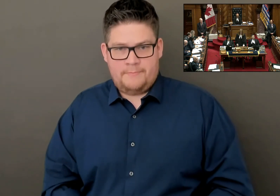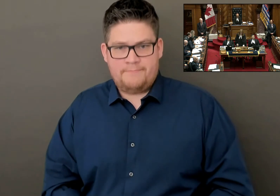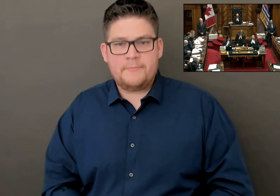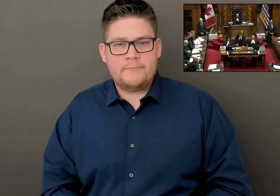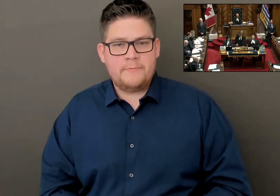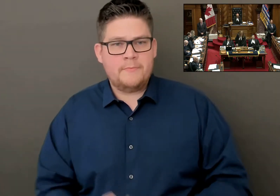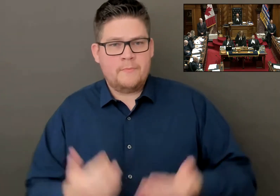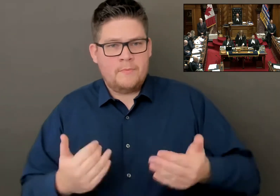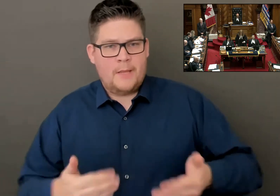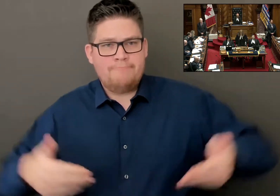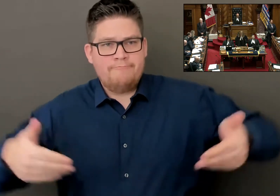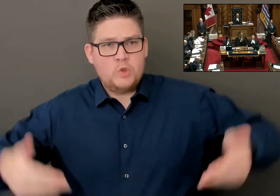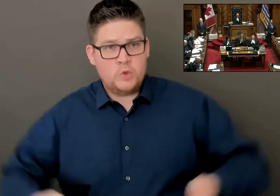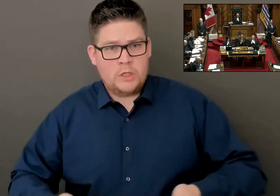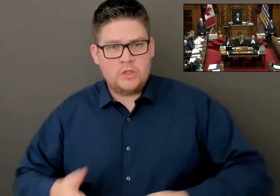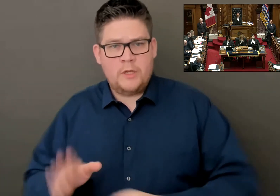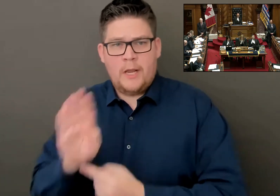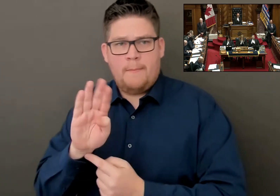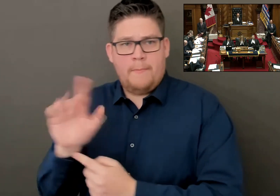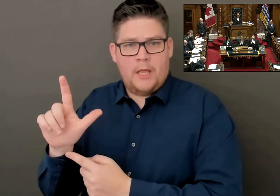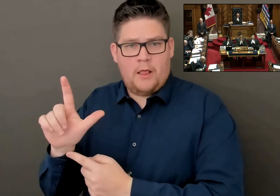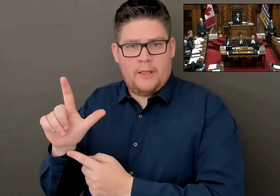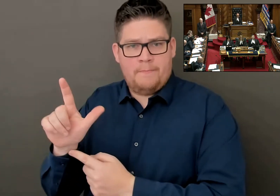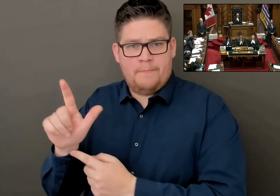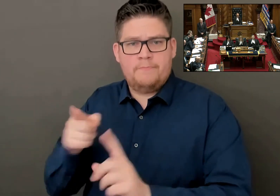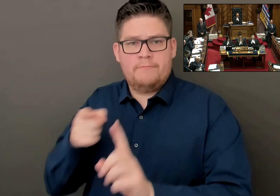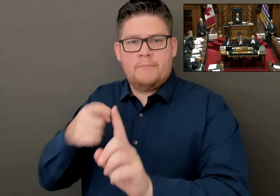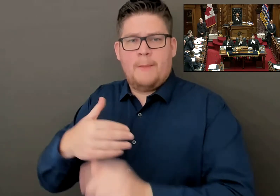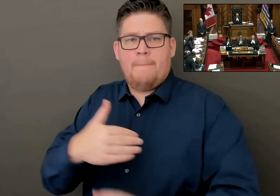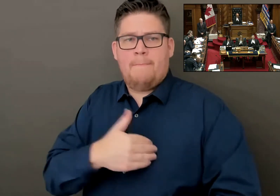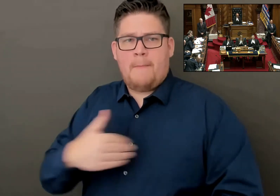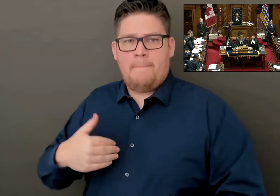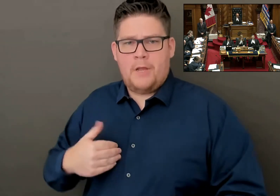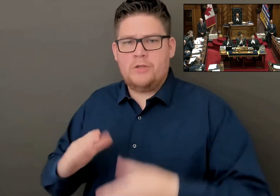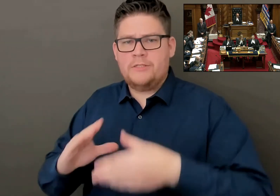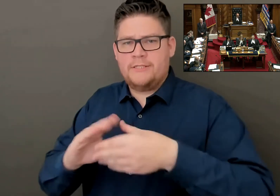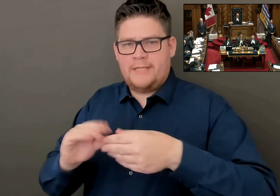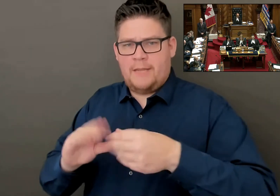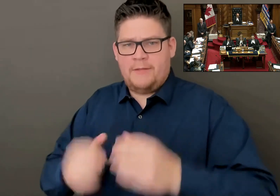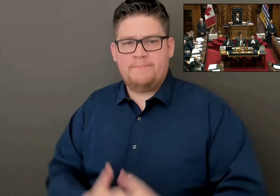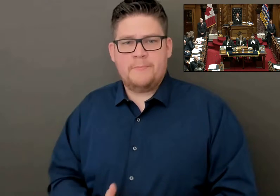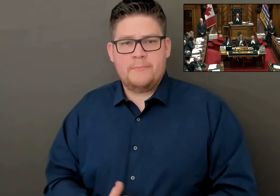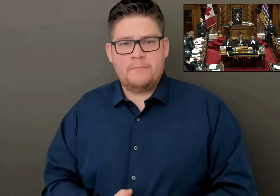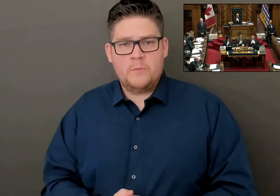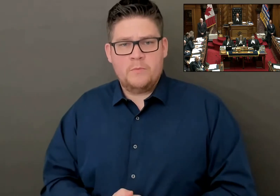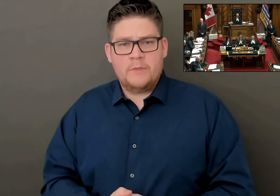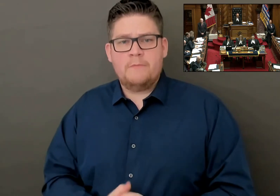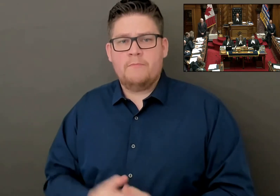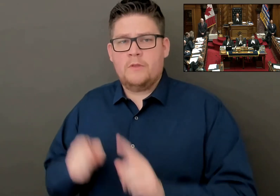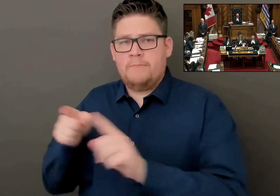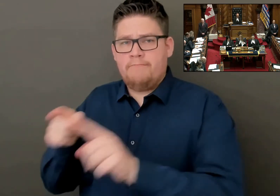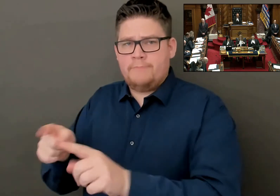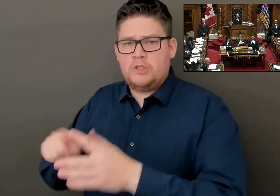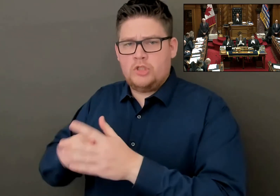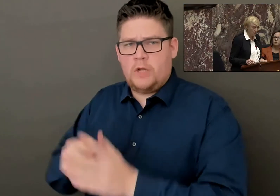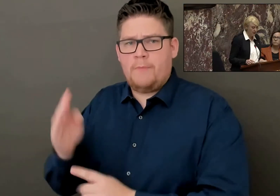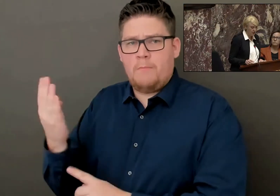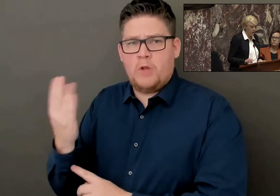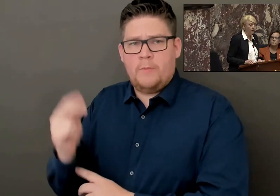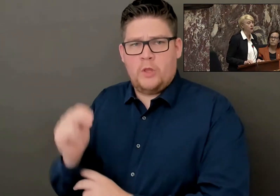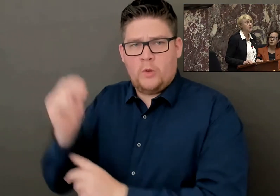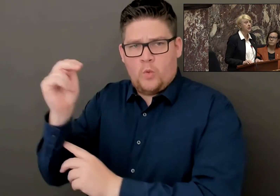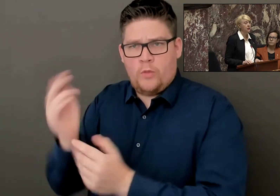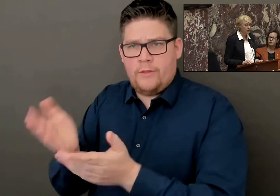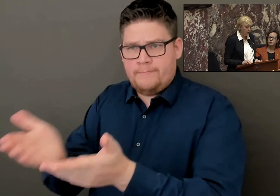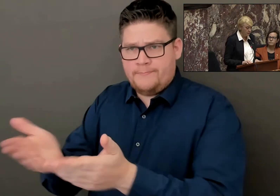Statements by members. Member for Burnaby North. Thank you, Mr. Speaker. Yesterday was Search and